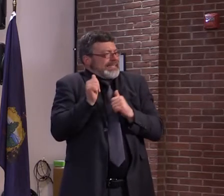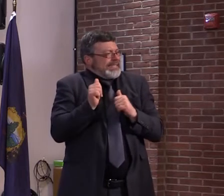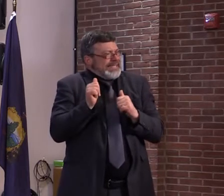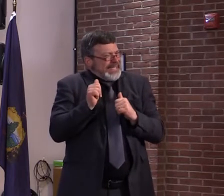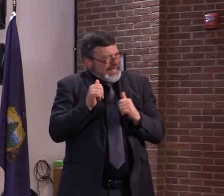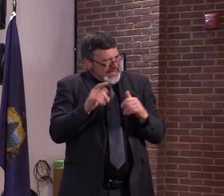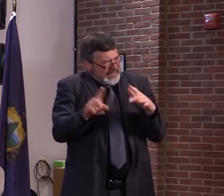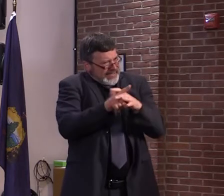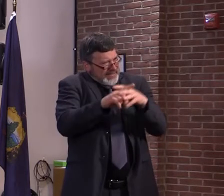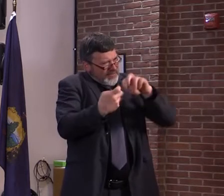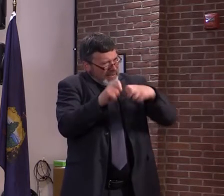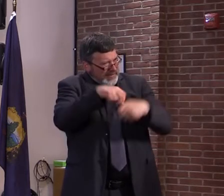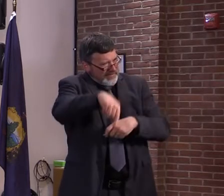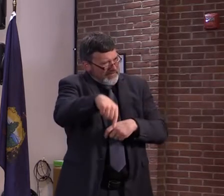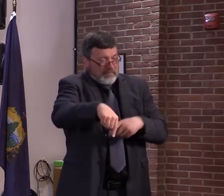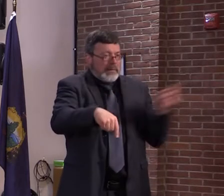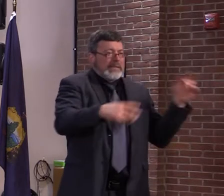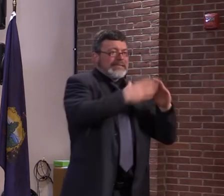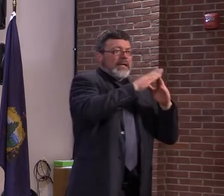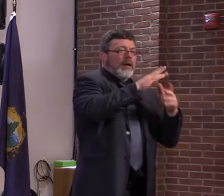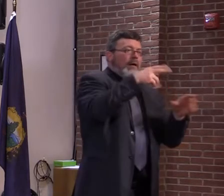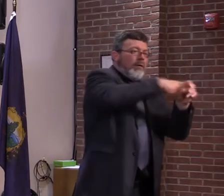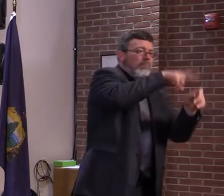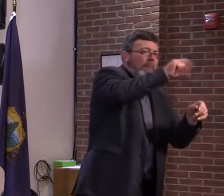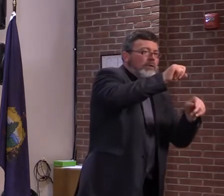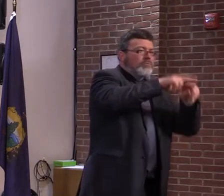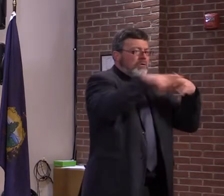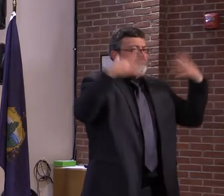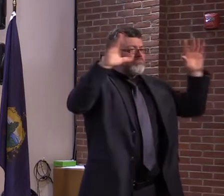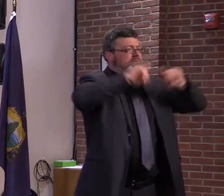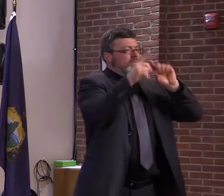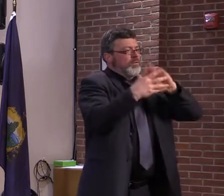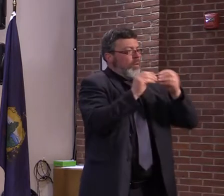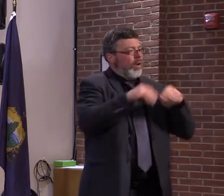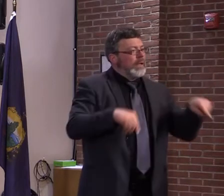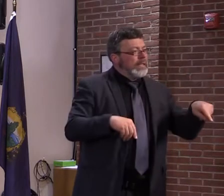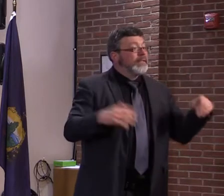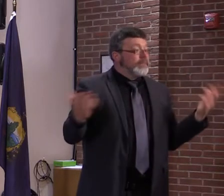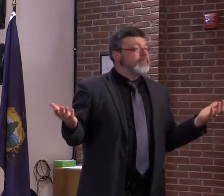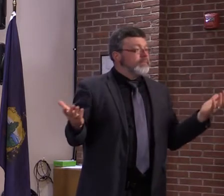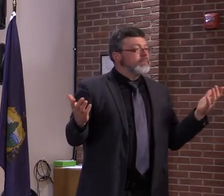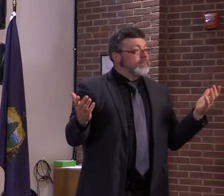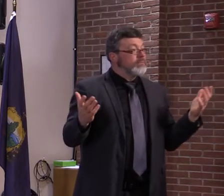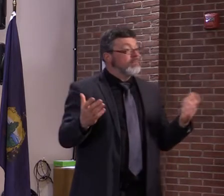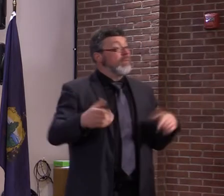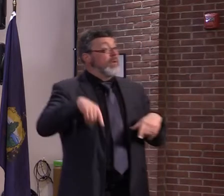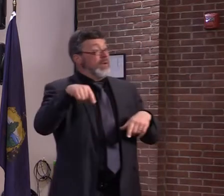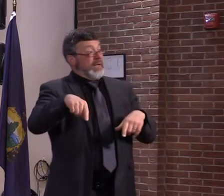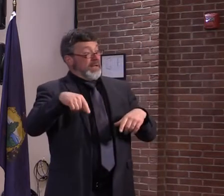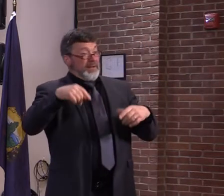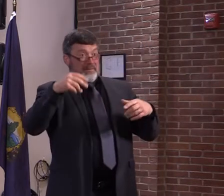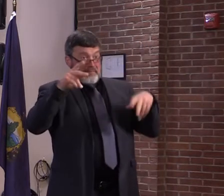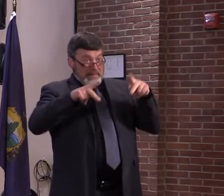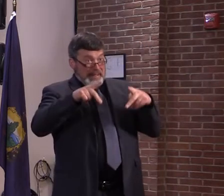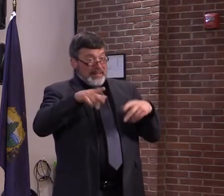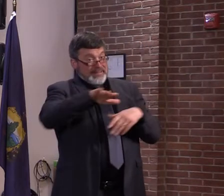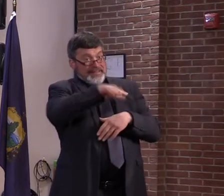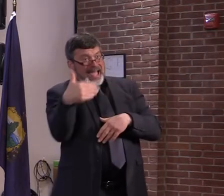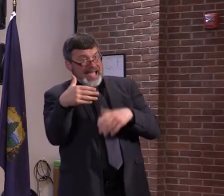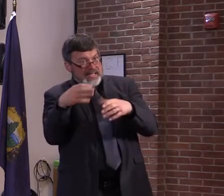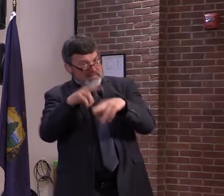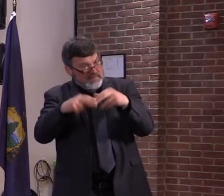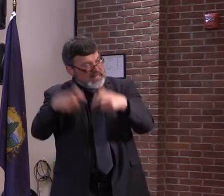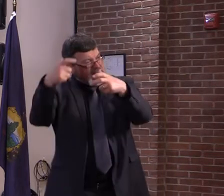question that people do not die within the facility. God forbid, that would be a